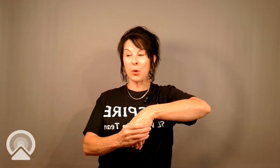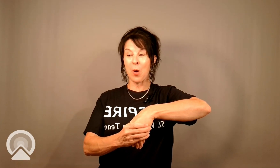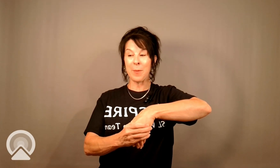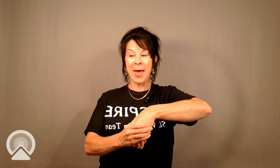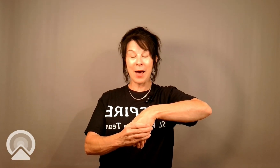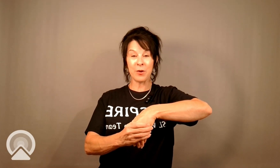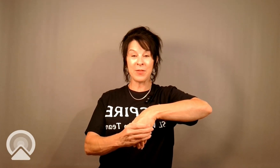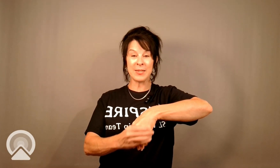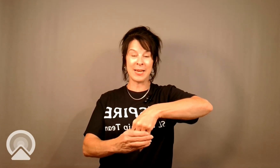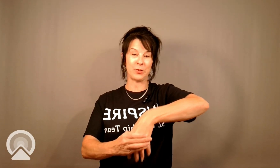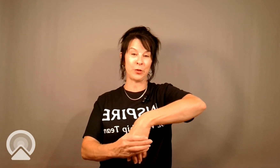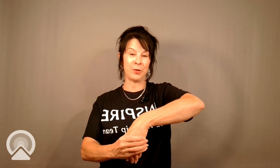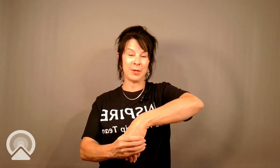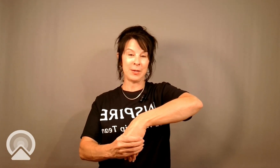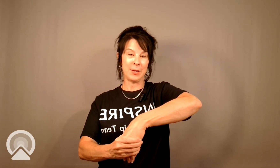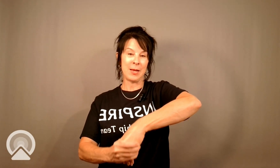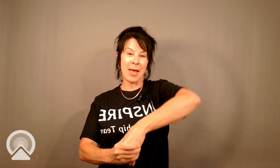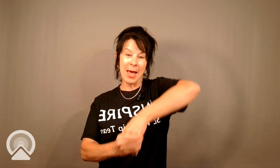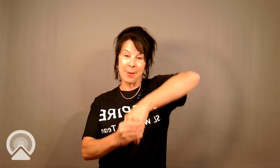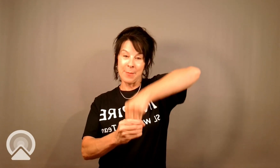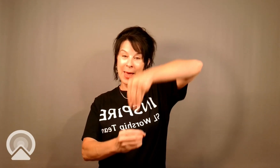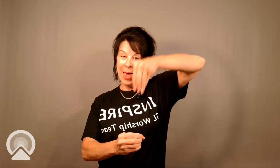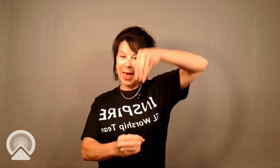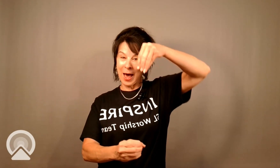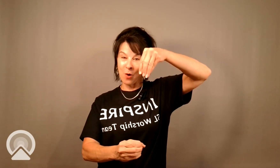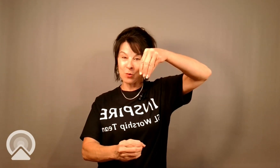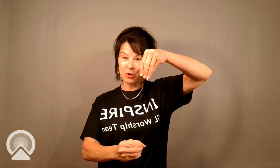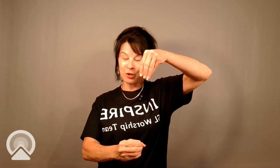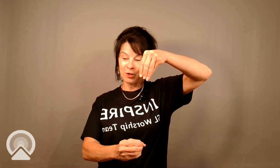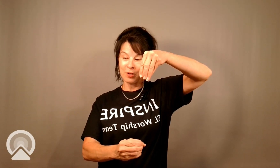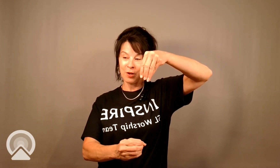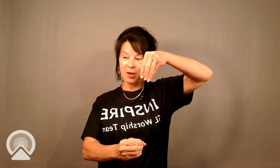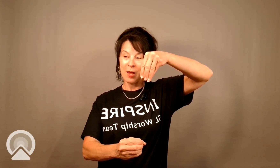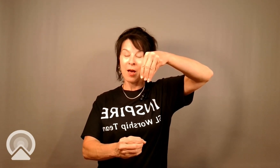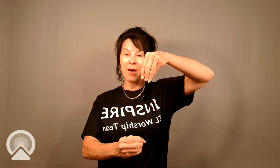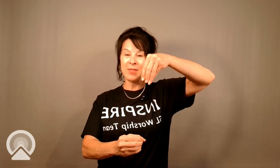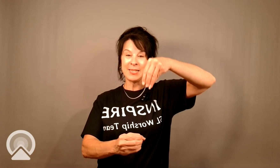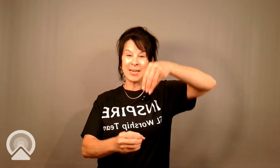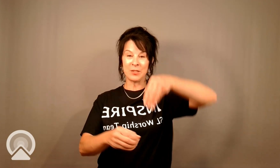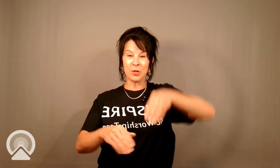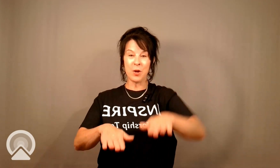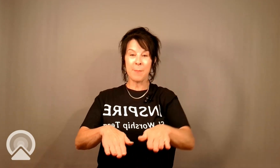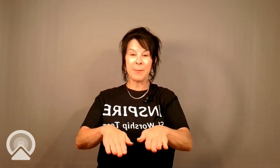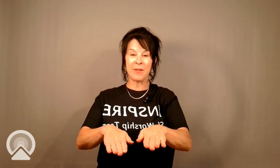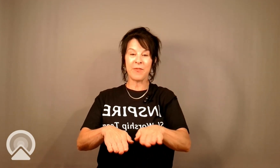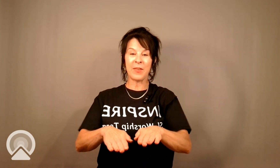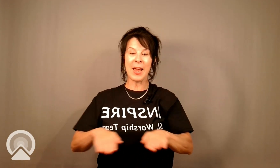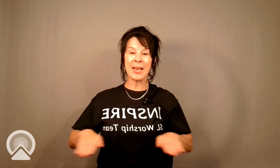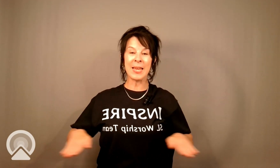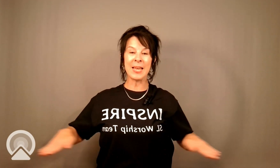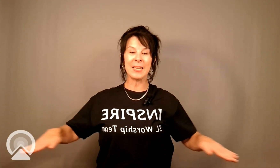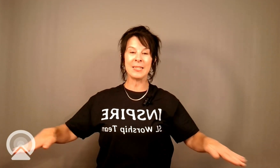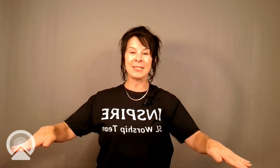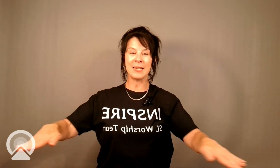I'm out of the desert. I'm out of the desert. Make flat hands.